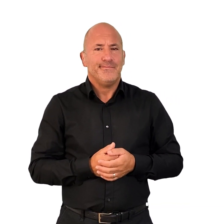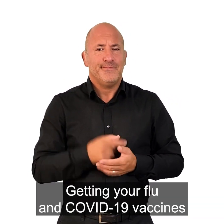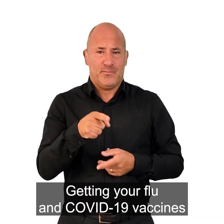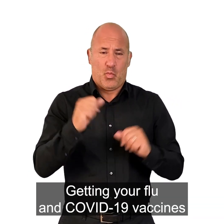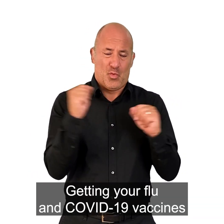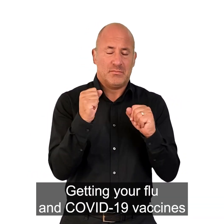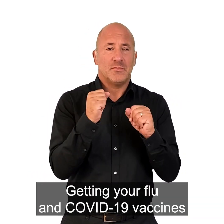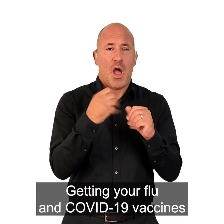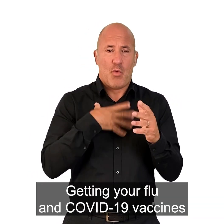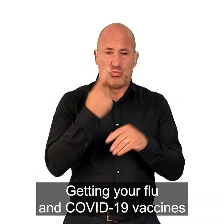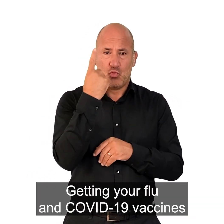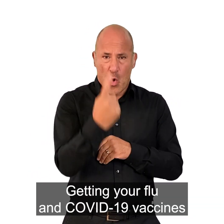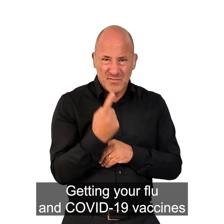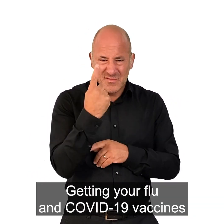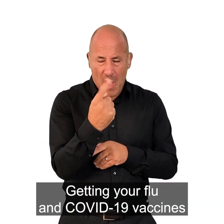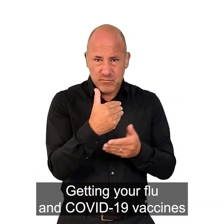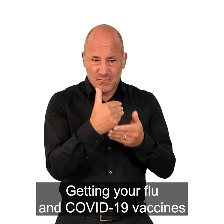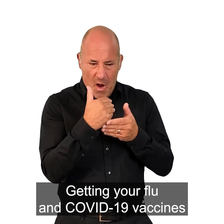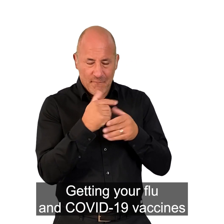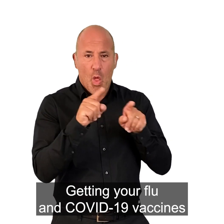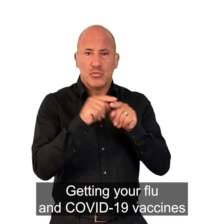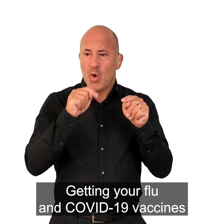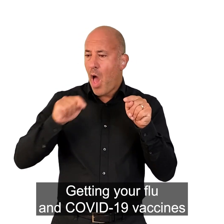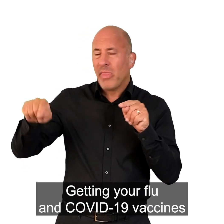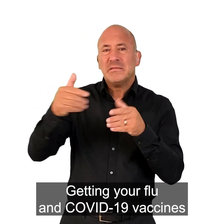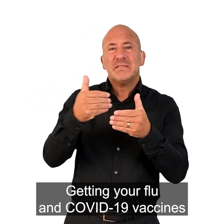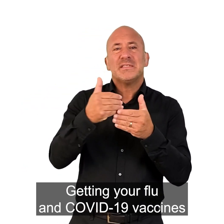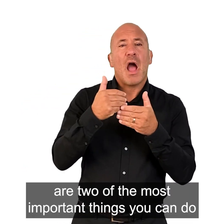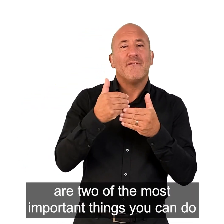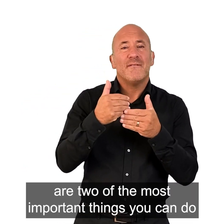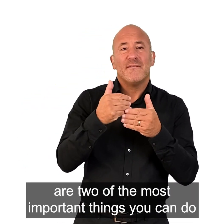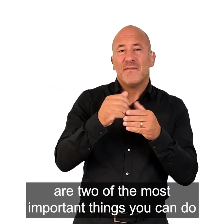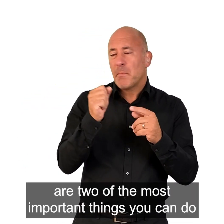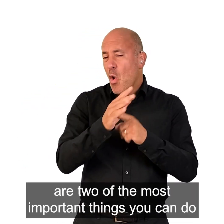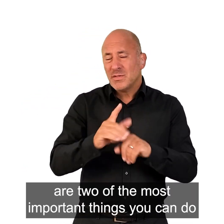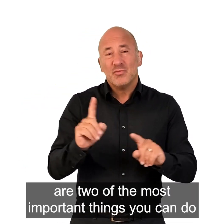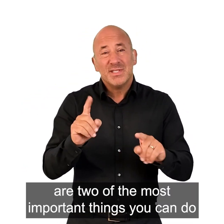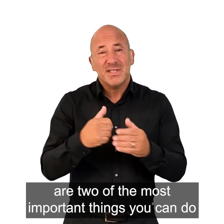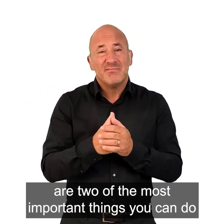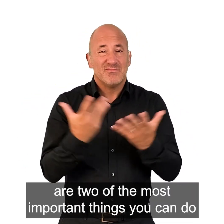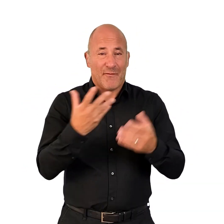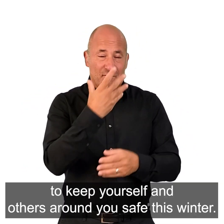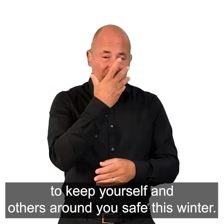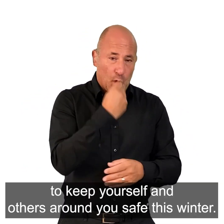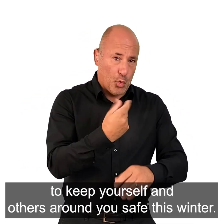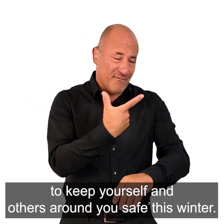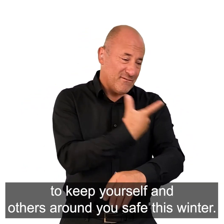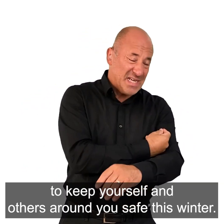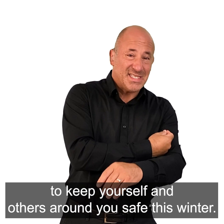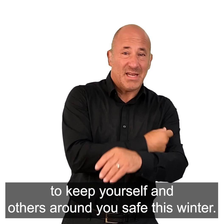Getting your flu and COVID-19 vaccines are two of the most important things you can do to keep yourself and